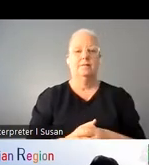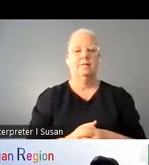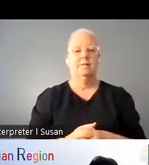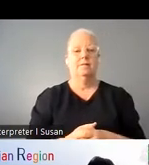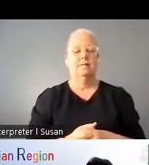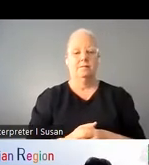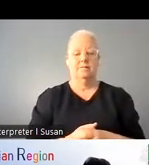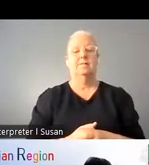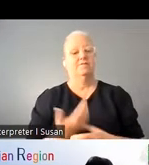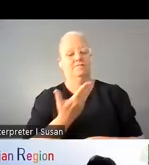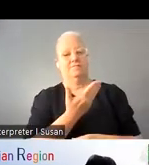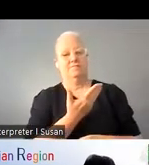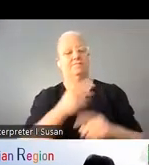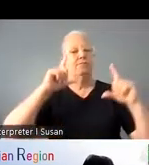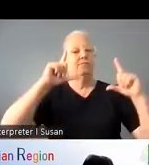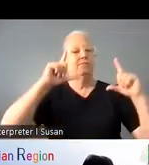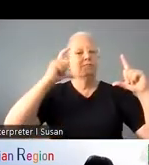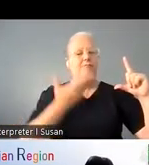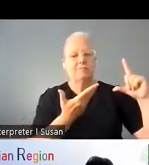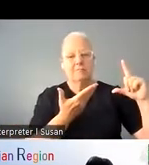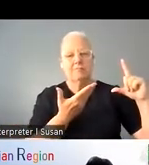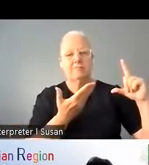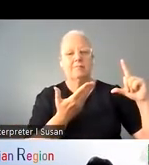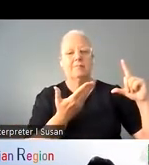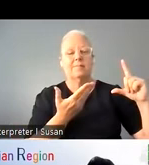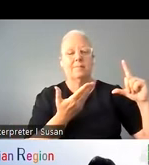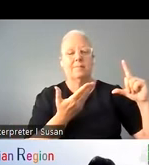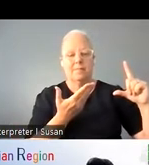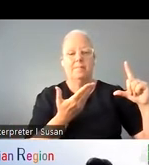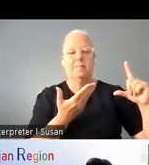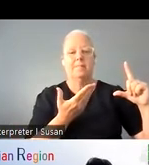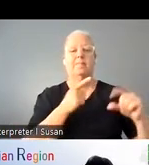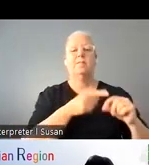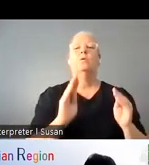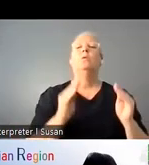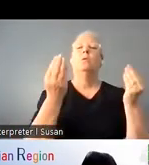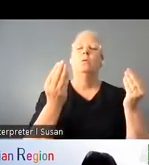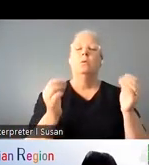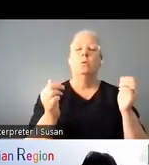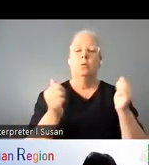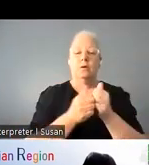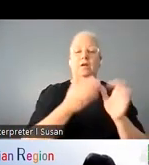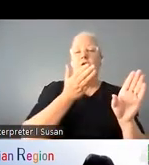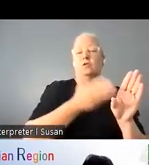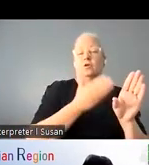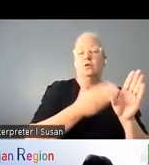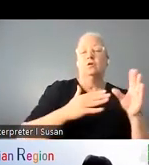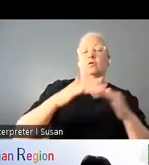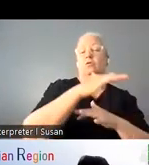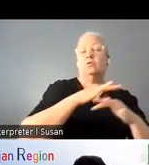Here is the situation of youth with psychosocial disabilities that